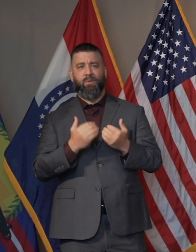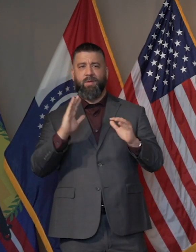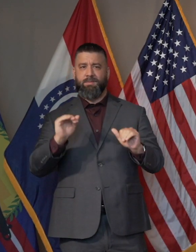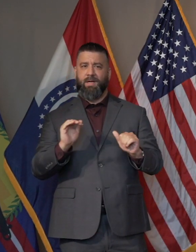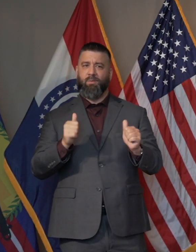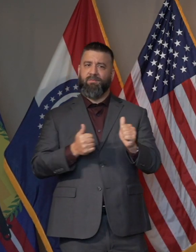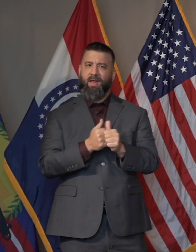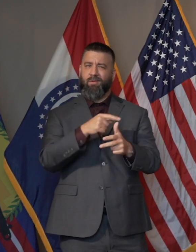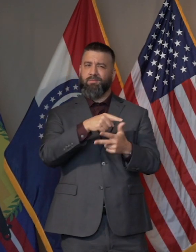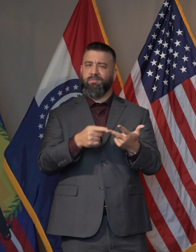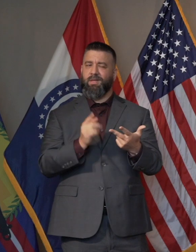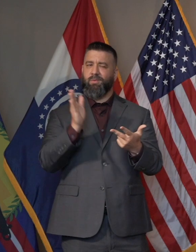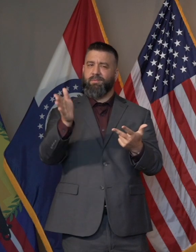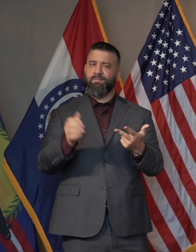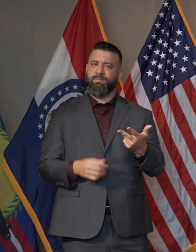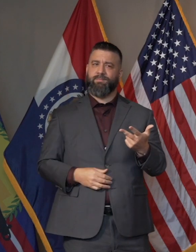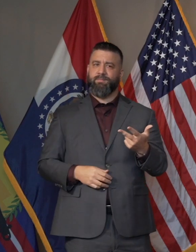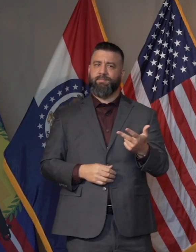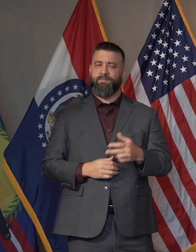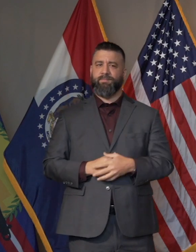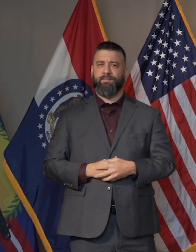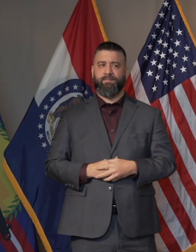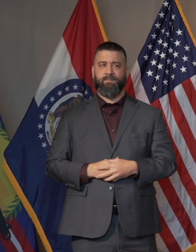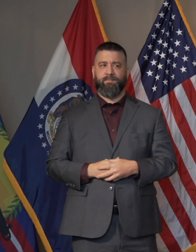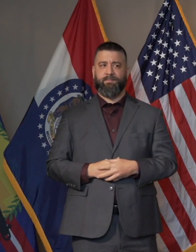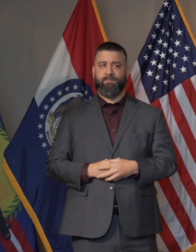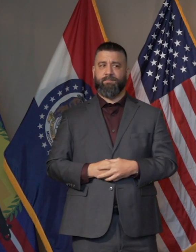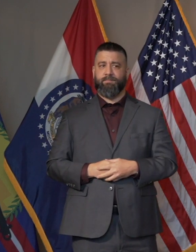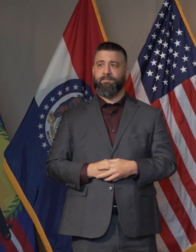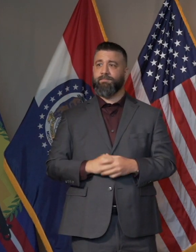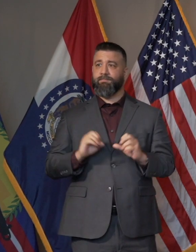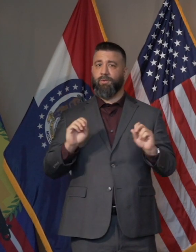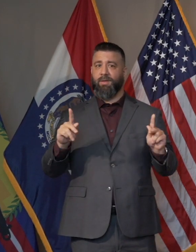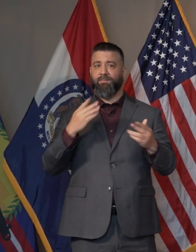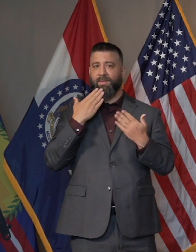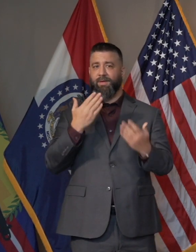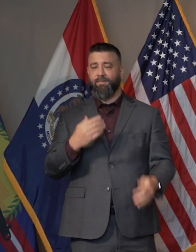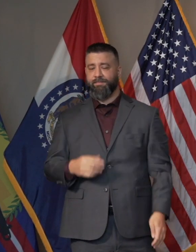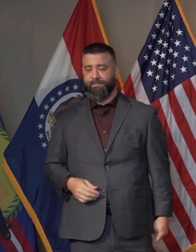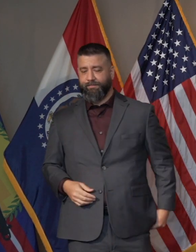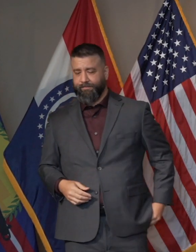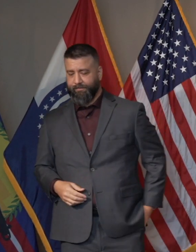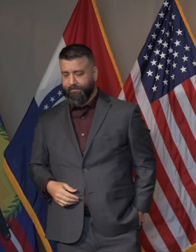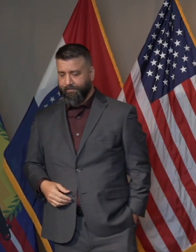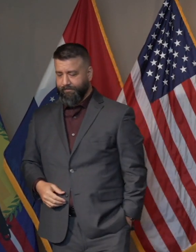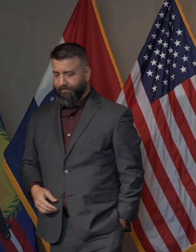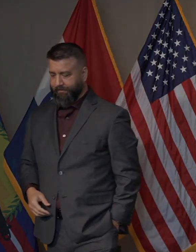what will happen. Okay, thank you. Thanks, everybody.